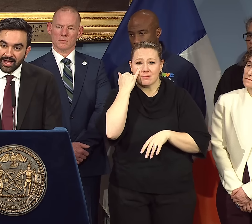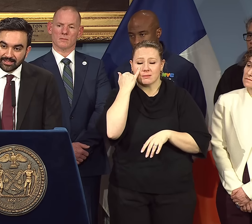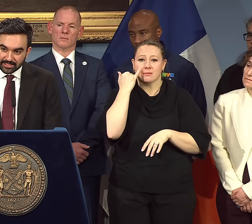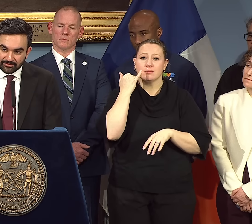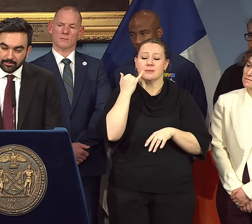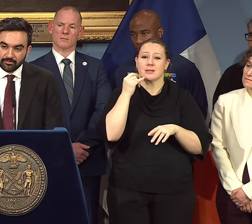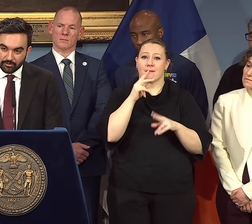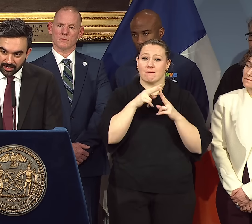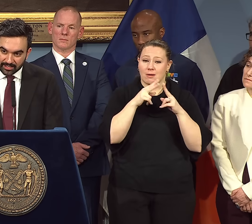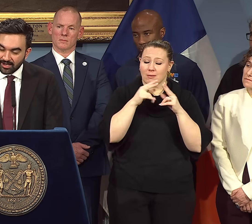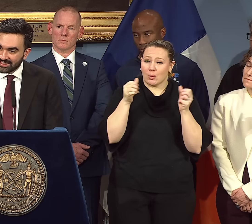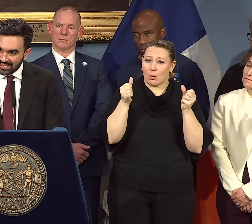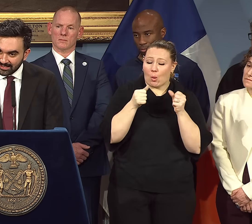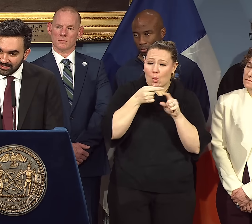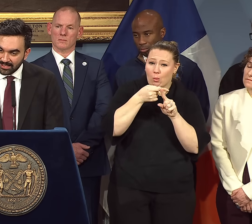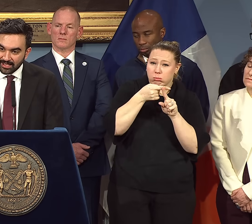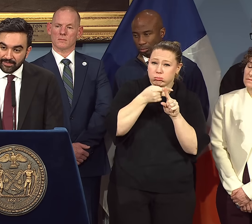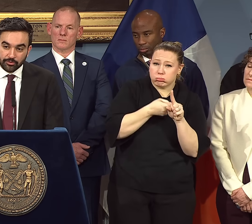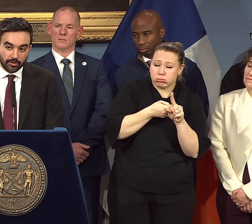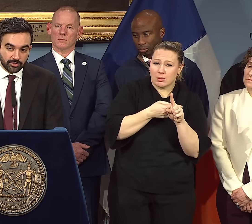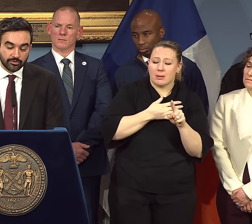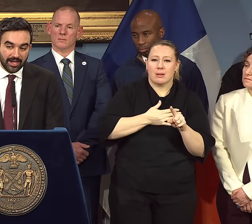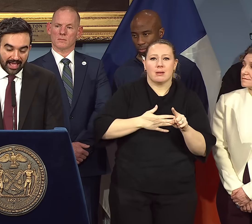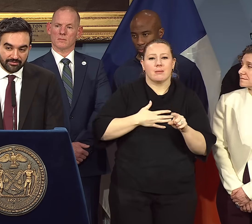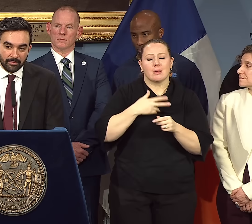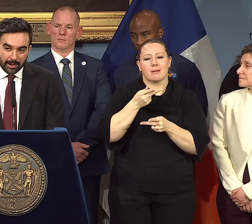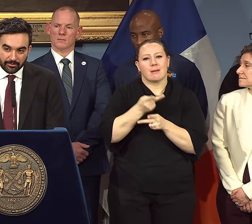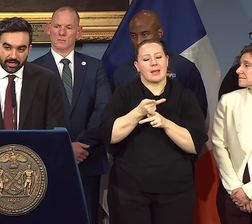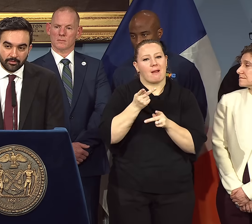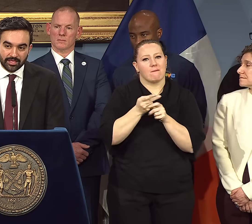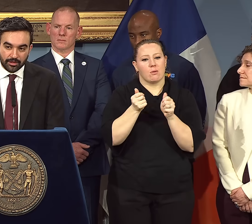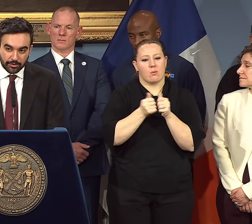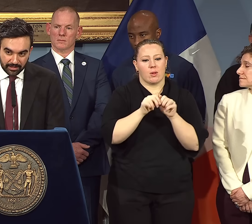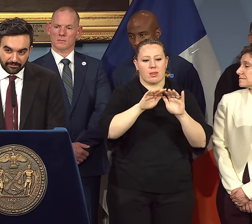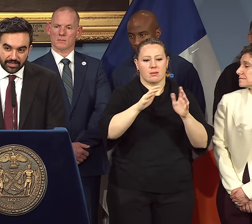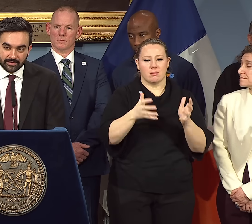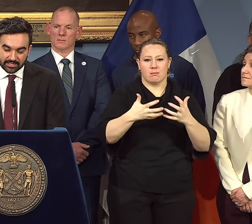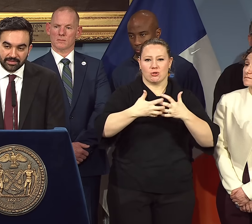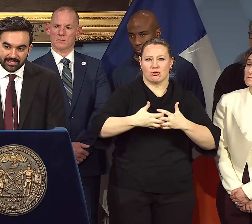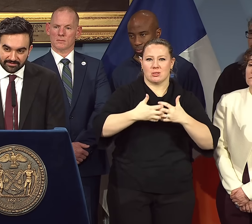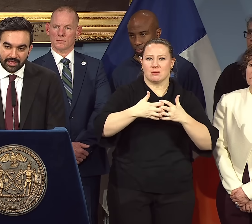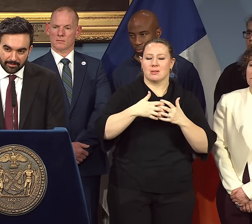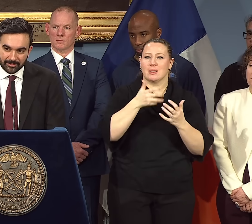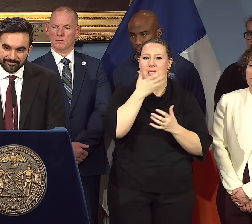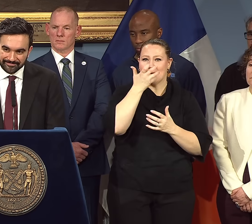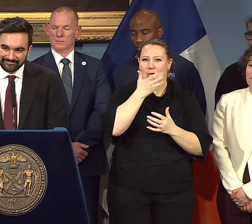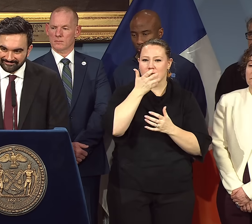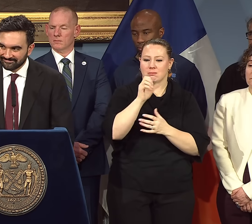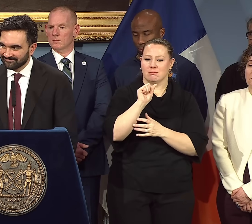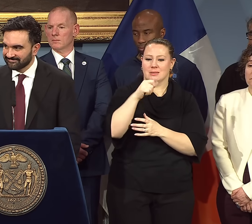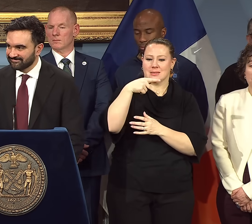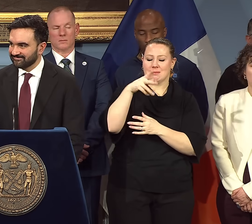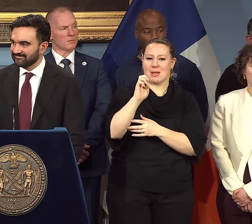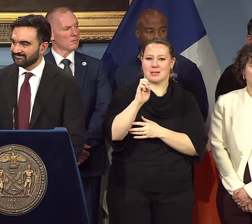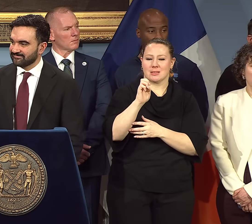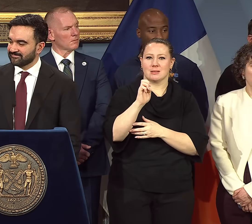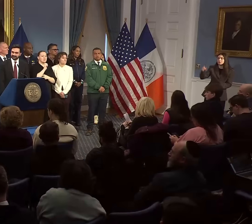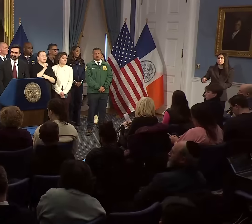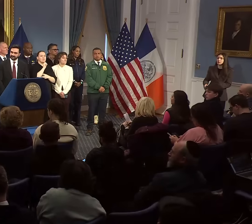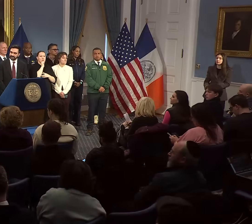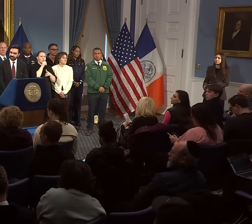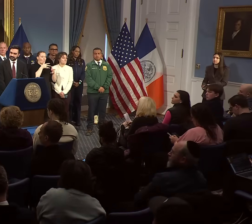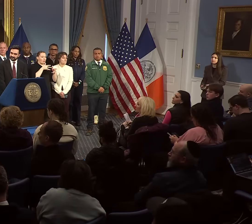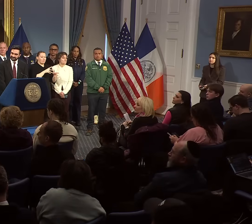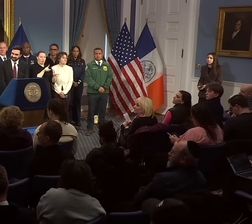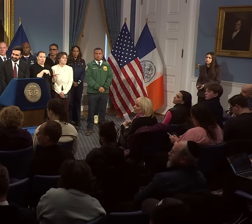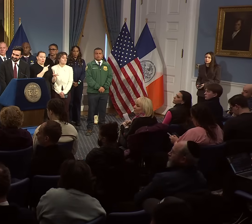you do not leave them running unattended, and that you also do not have them operating within 3 feet of something that is flammable. Thank you. All right, last one, Timmy,